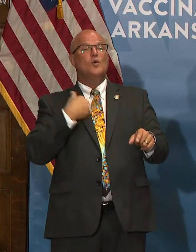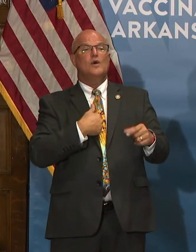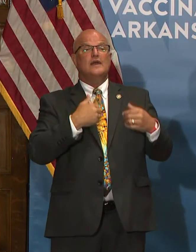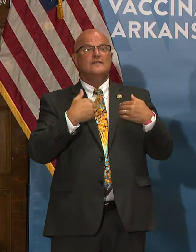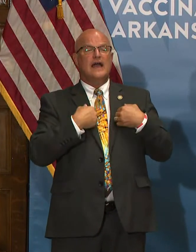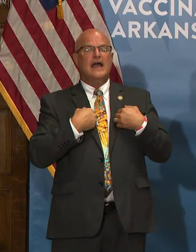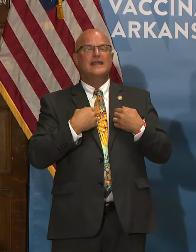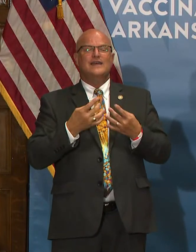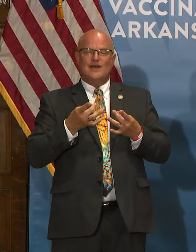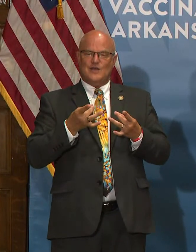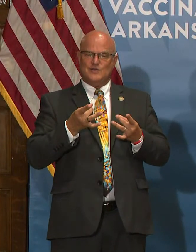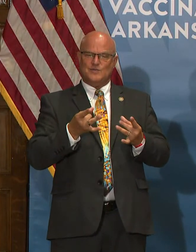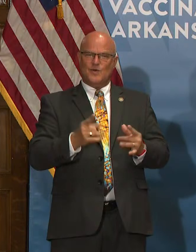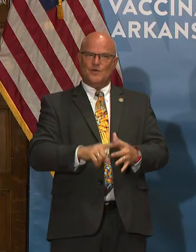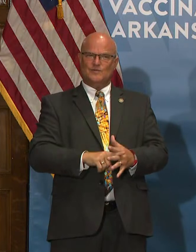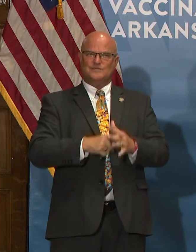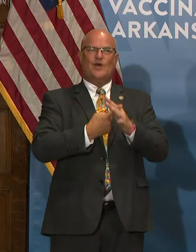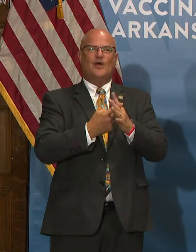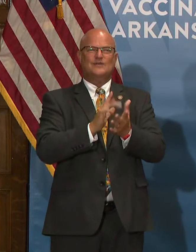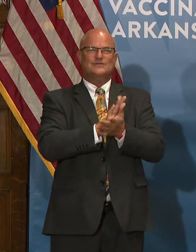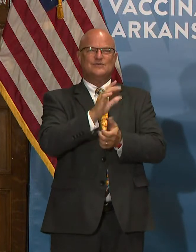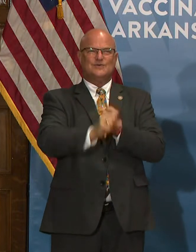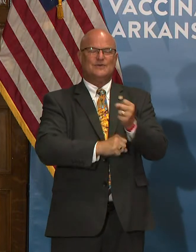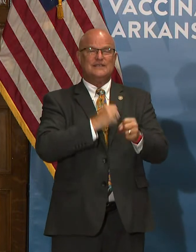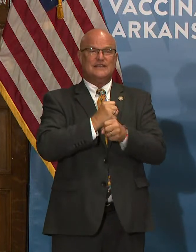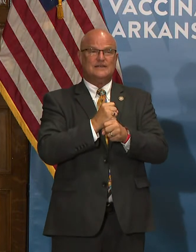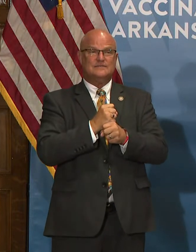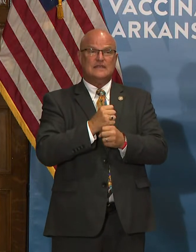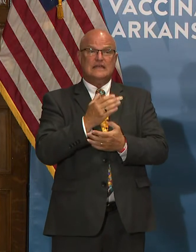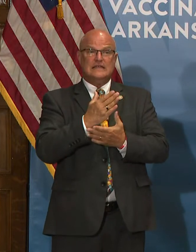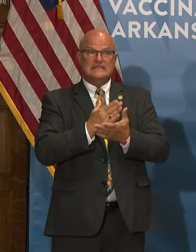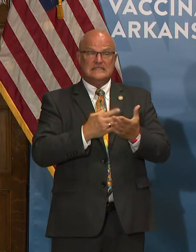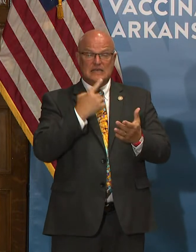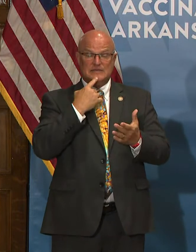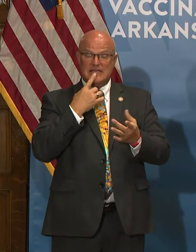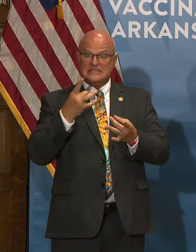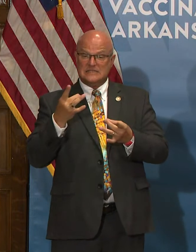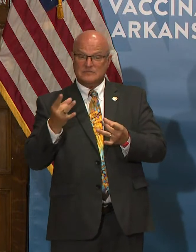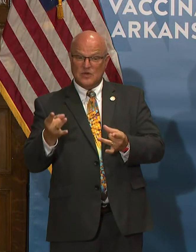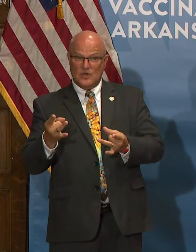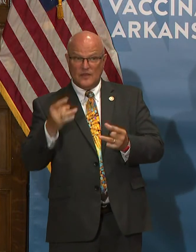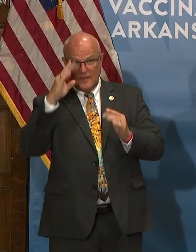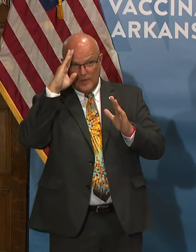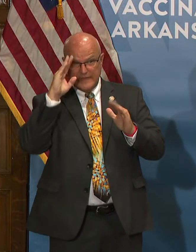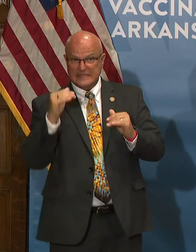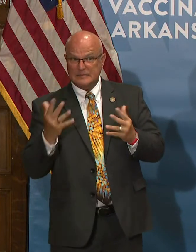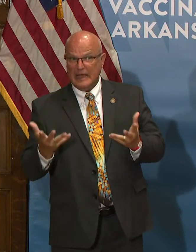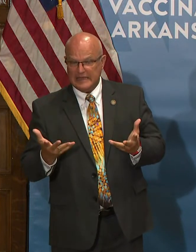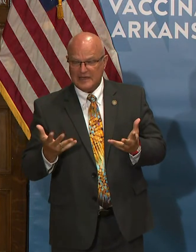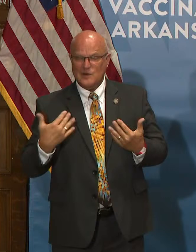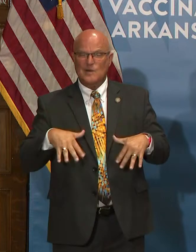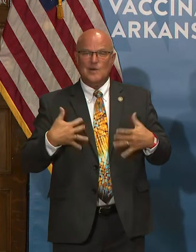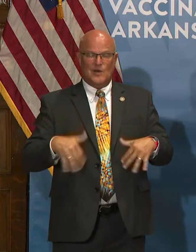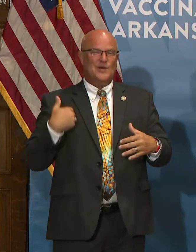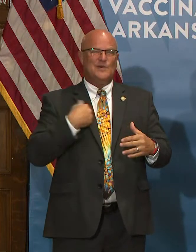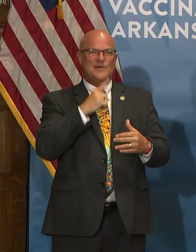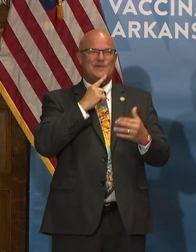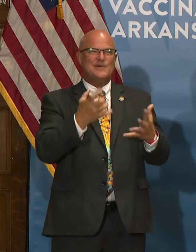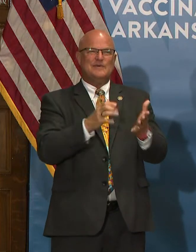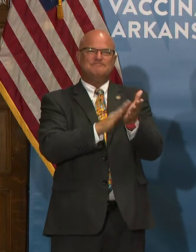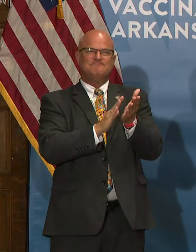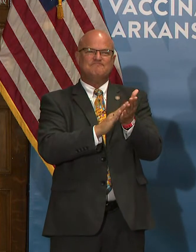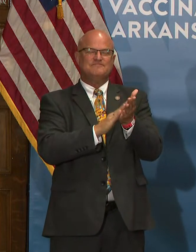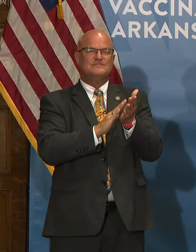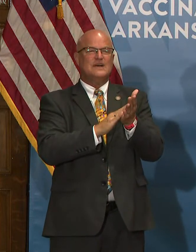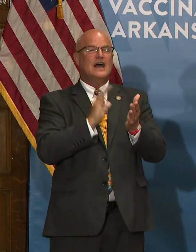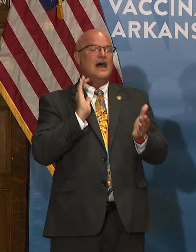had a smooth start to the school year. Some may say that it's been smoother than what they expected, but we really want to credit